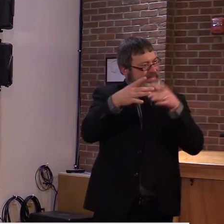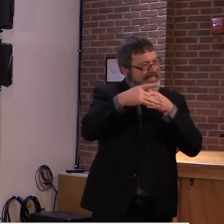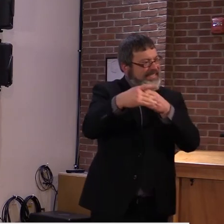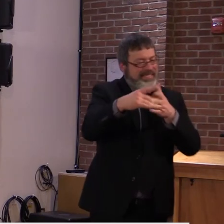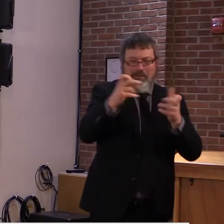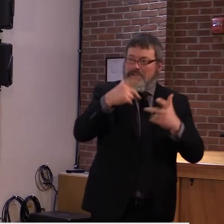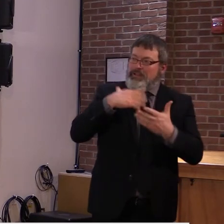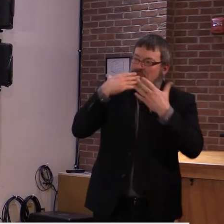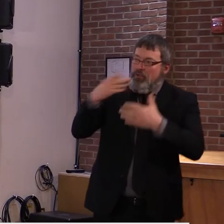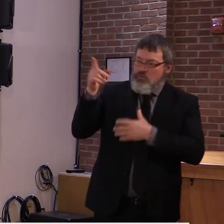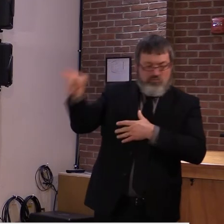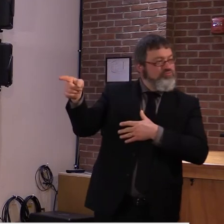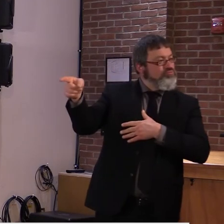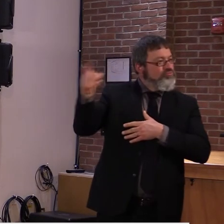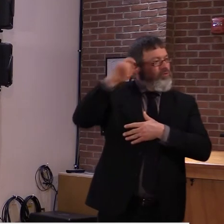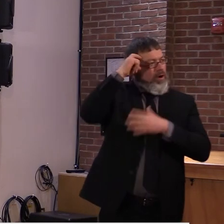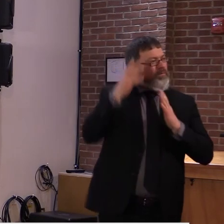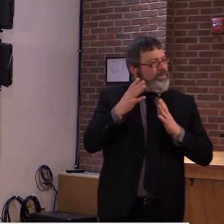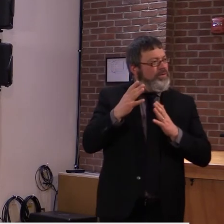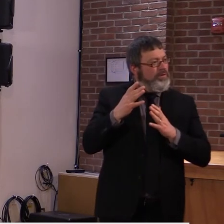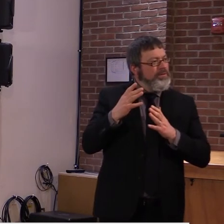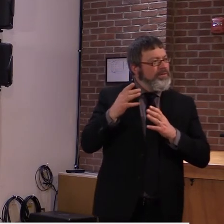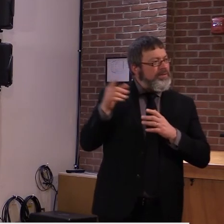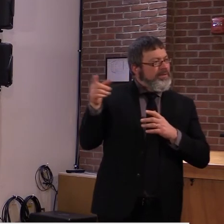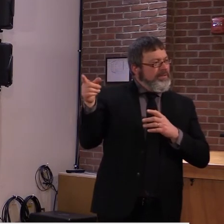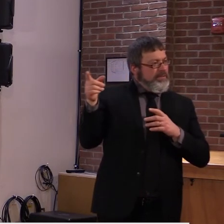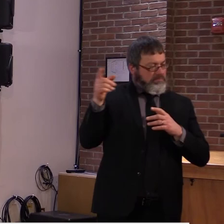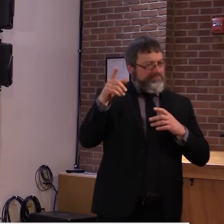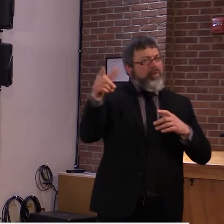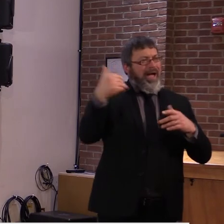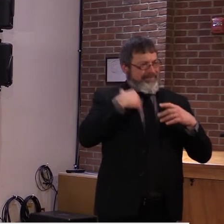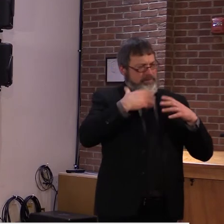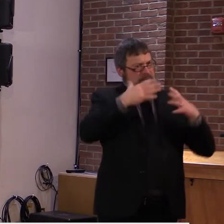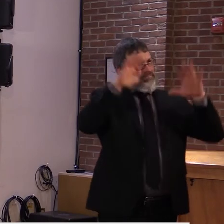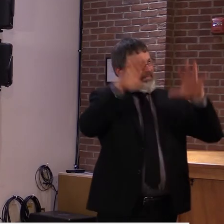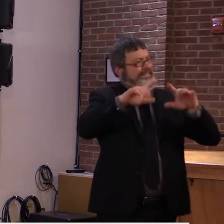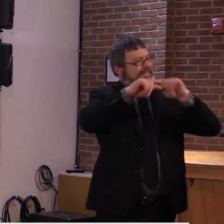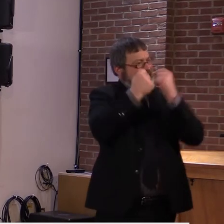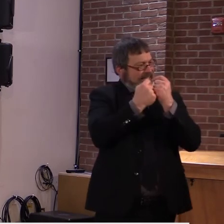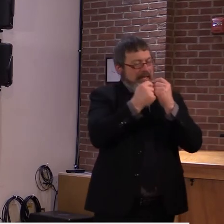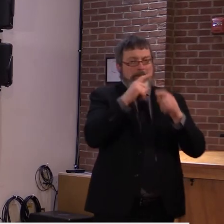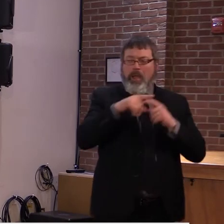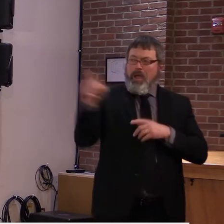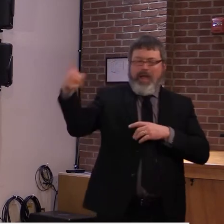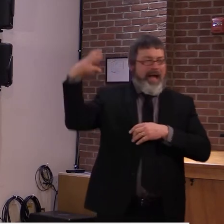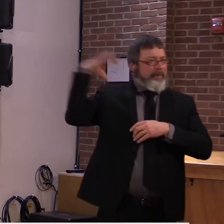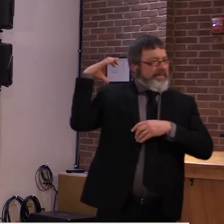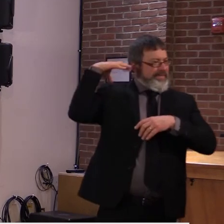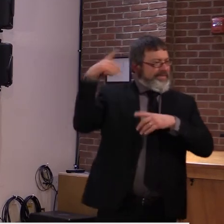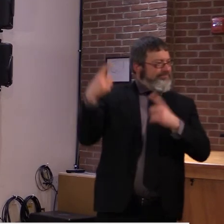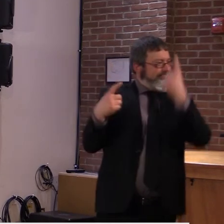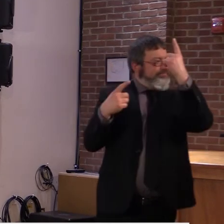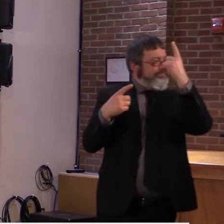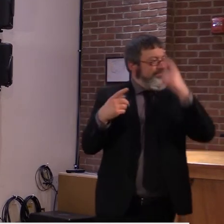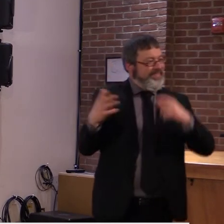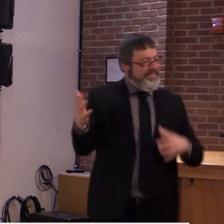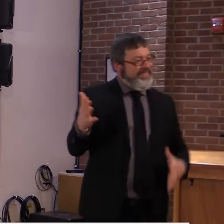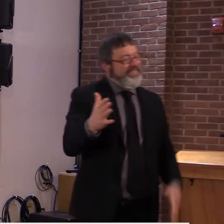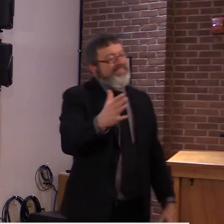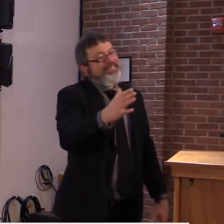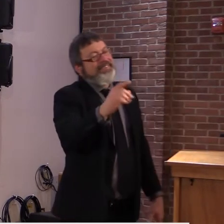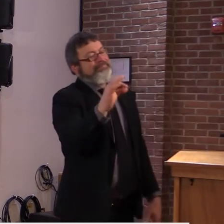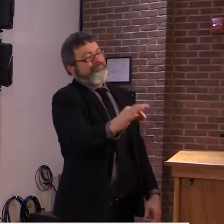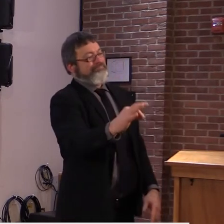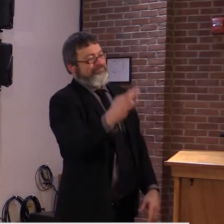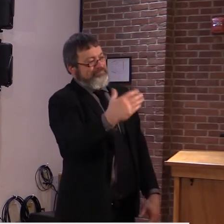got great people around you, but well, you're driving the bus. Yeah, thanks very much. As you might know, I do